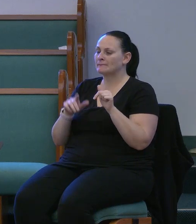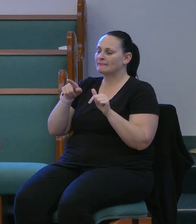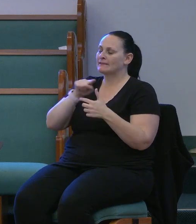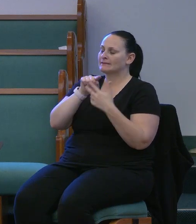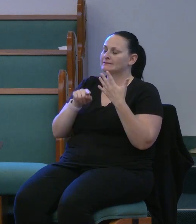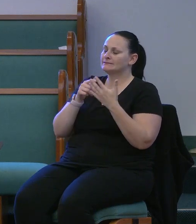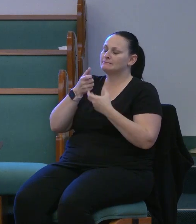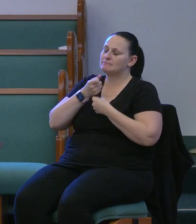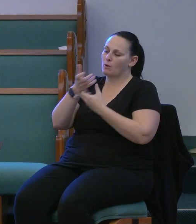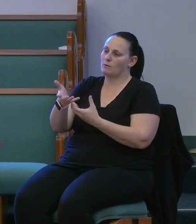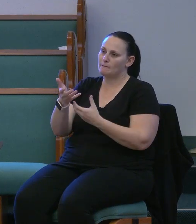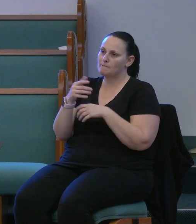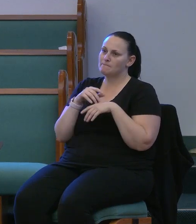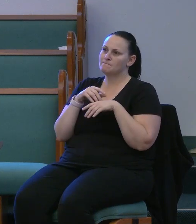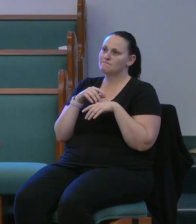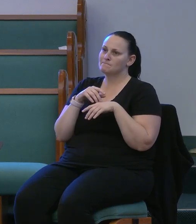poem,